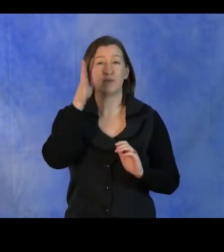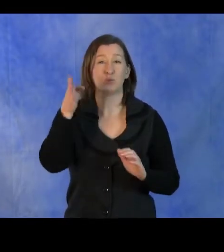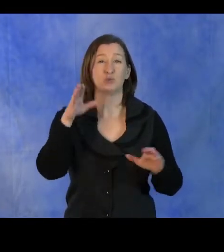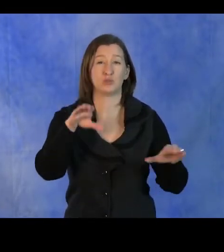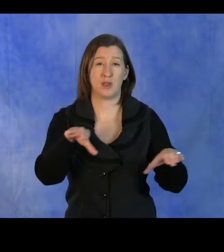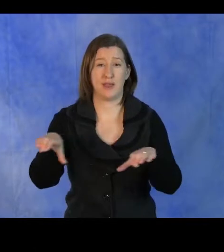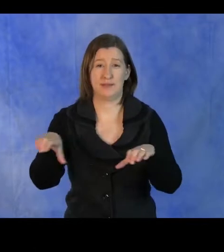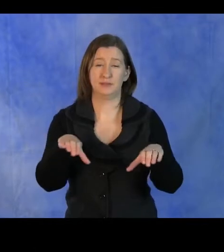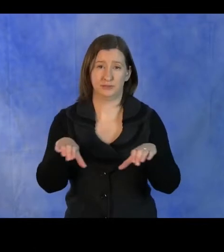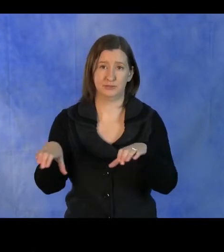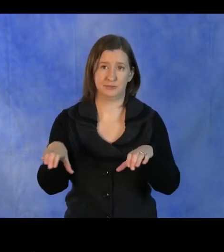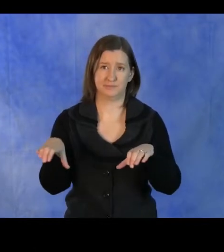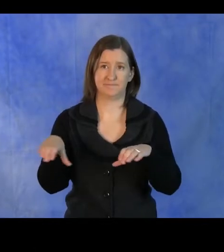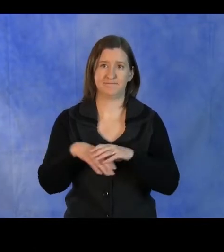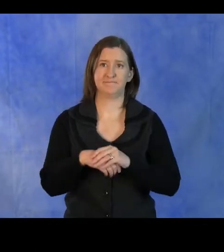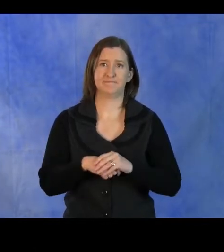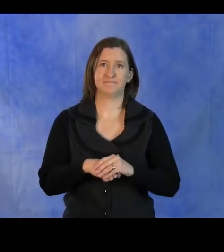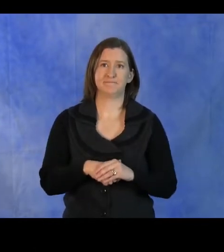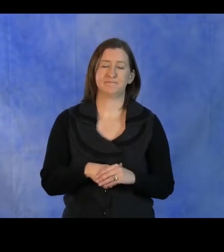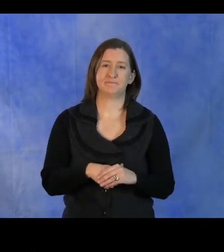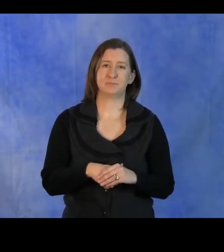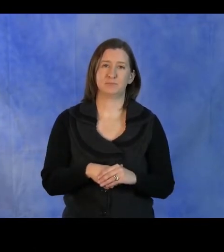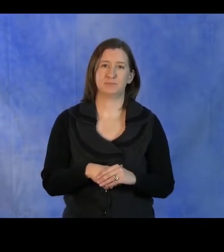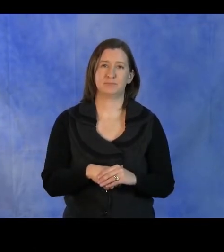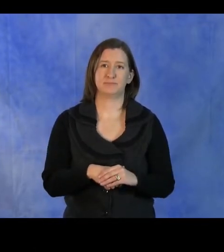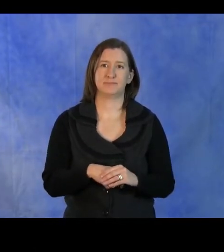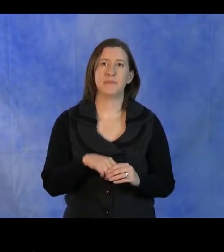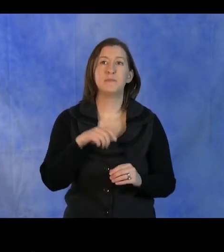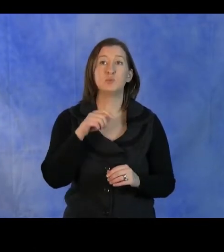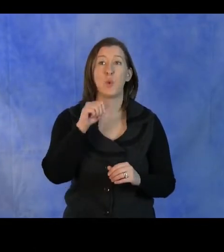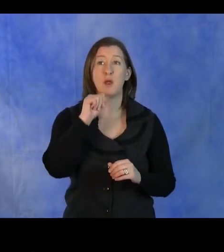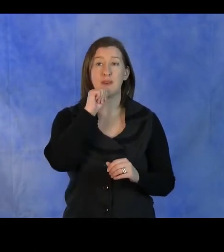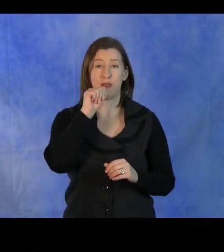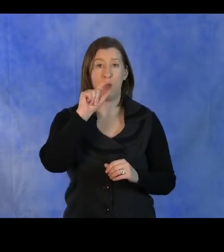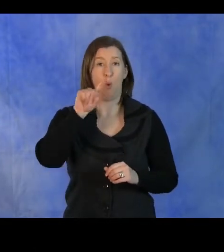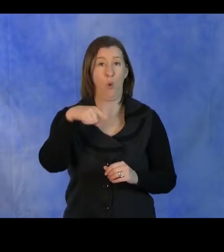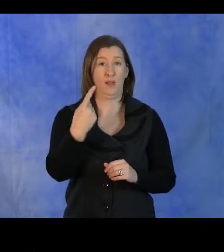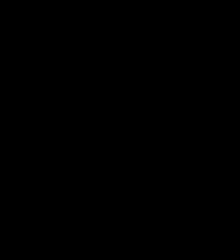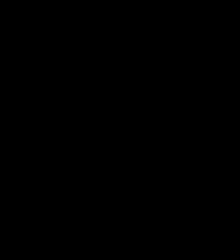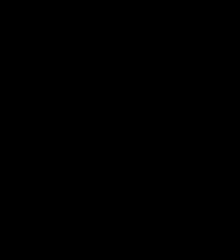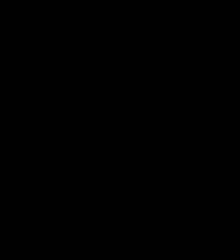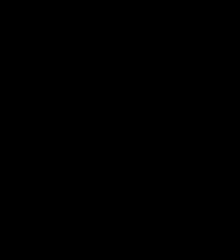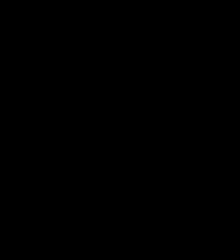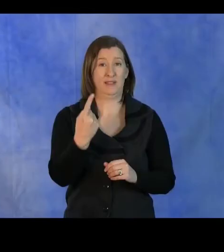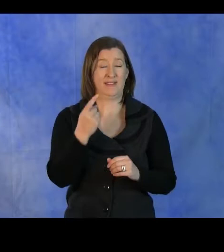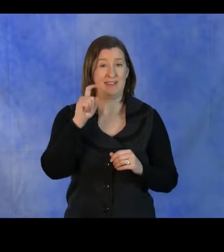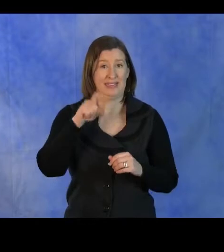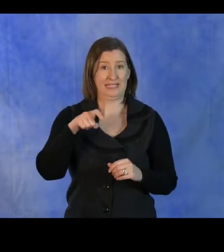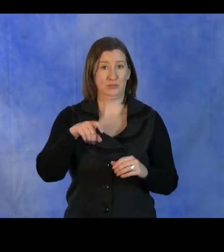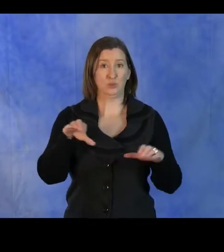problem-solving behaviors. And that's also for future actions.